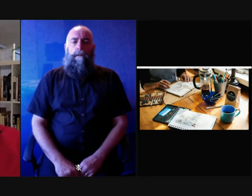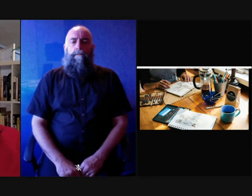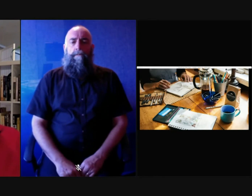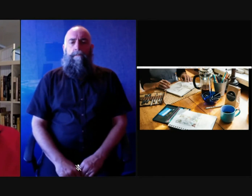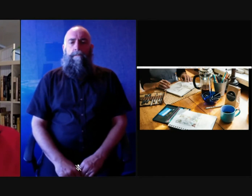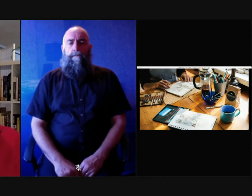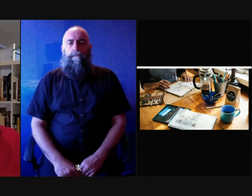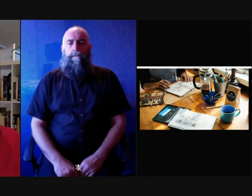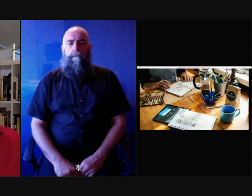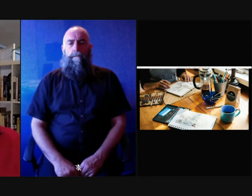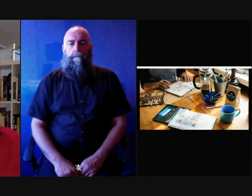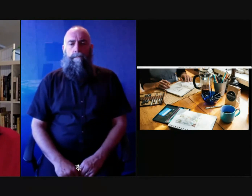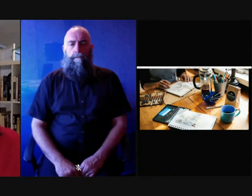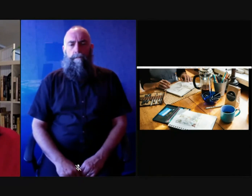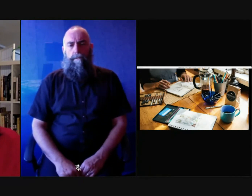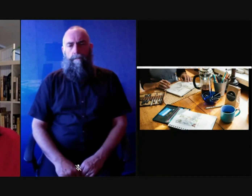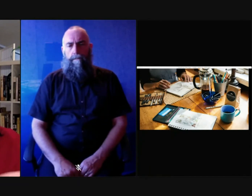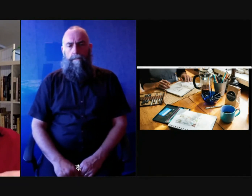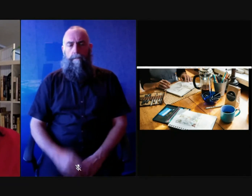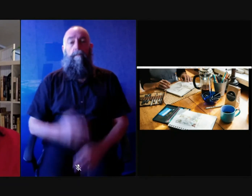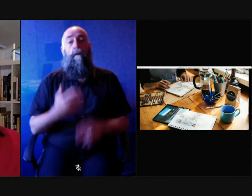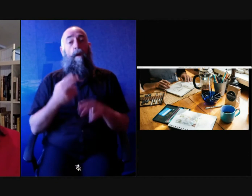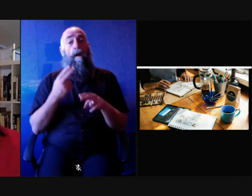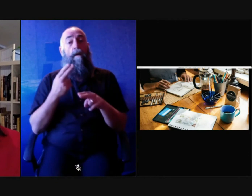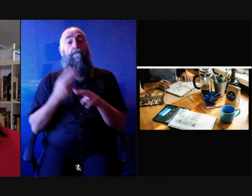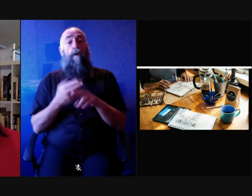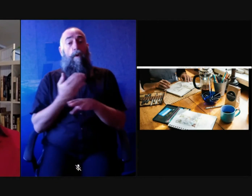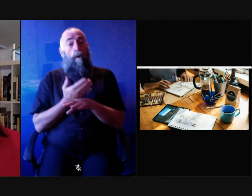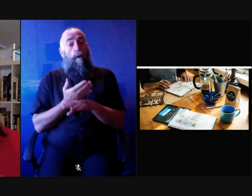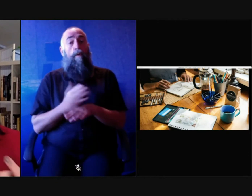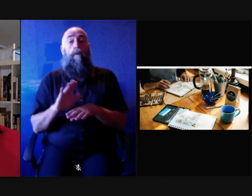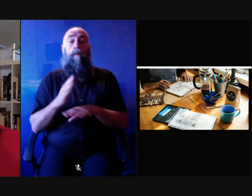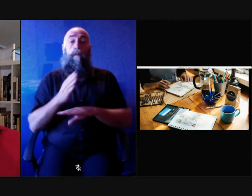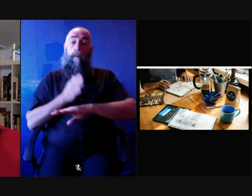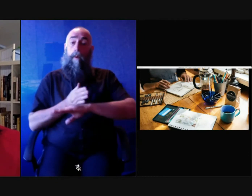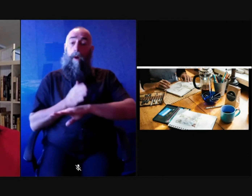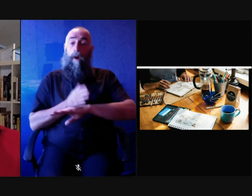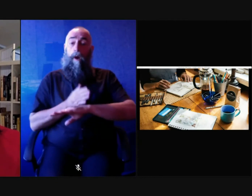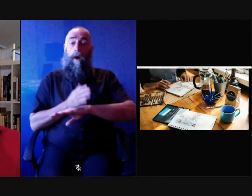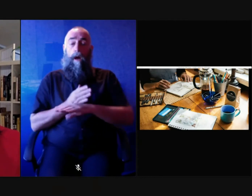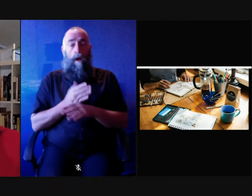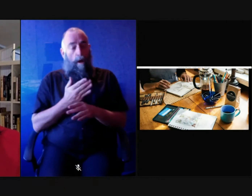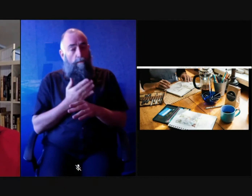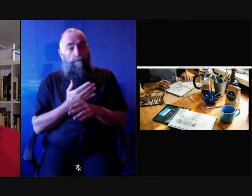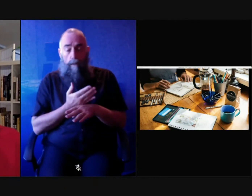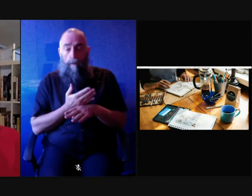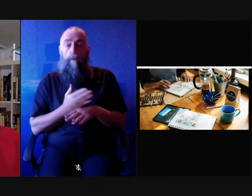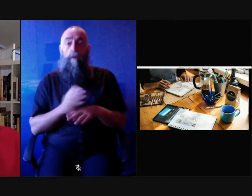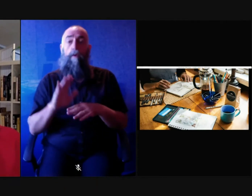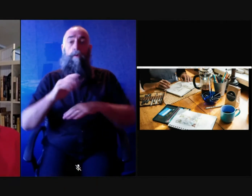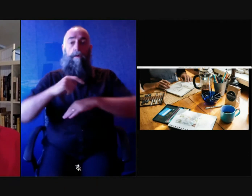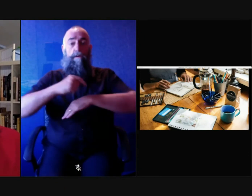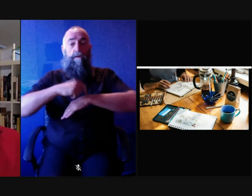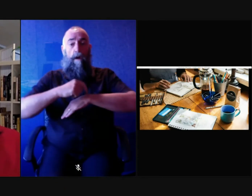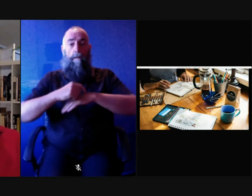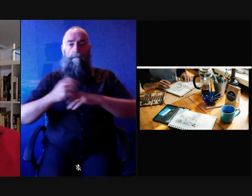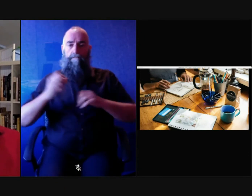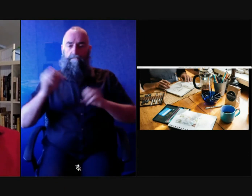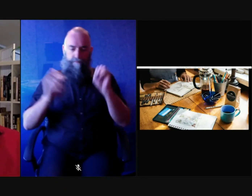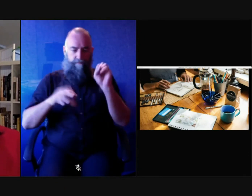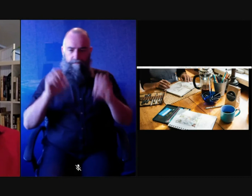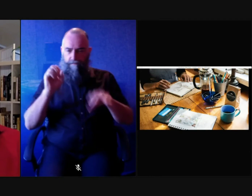in terms of making new work or making the time to develop new work, is putting a structure